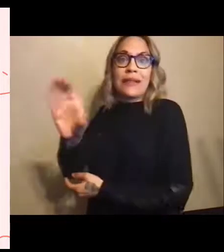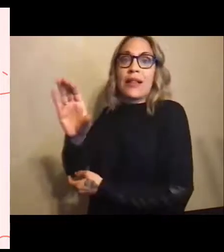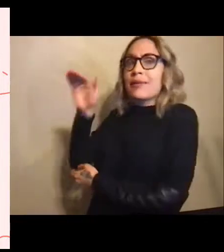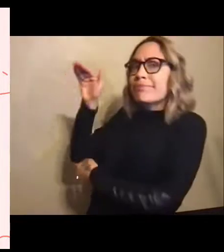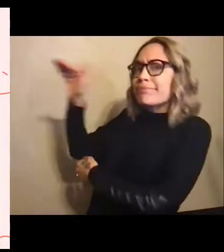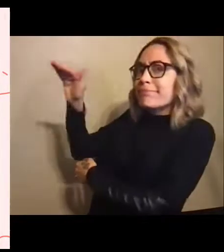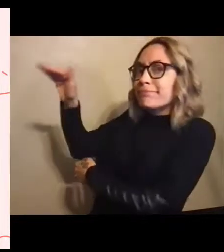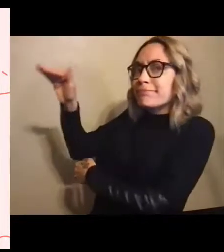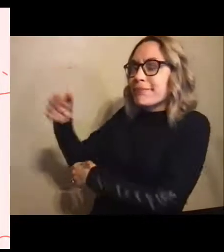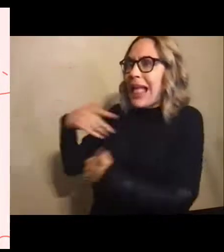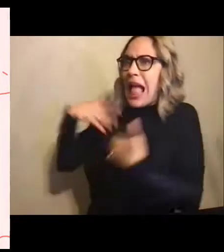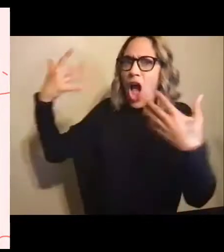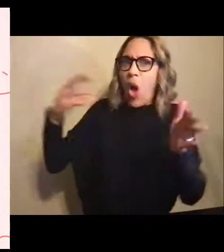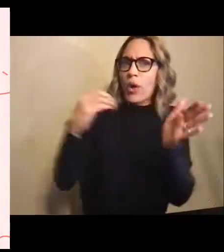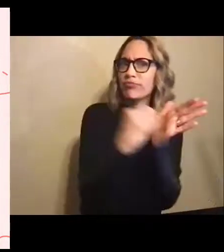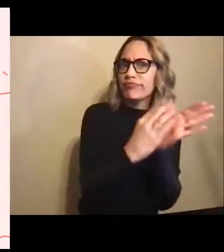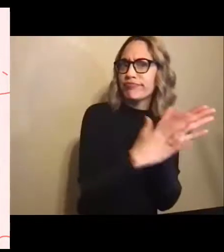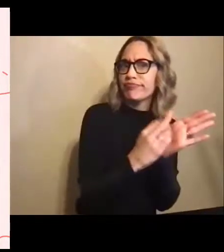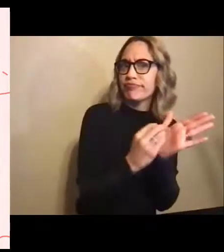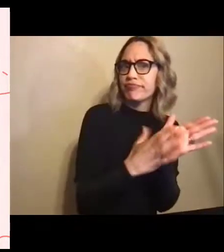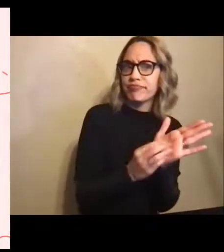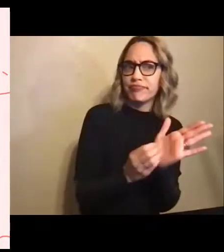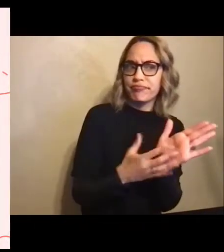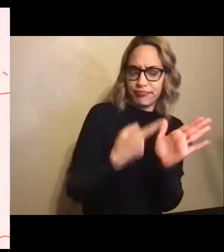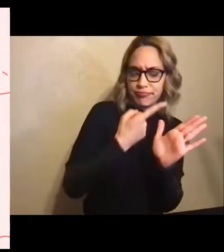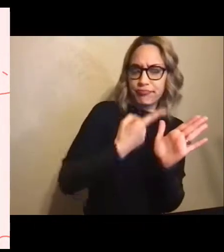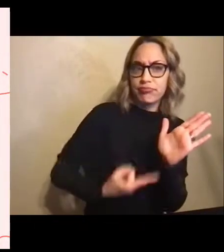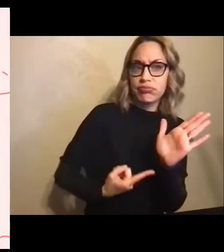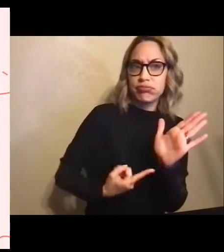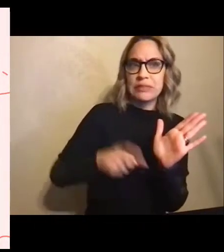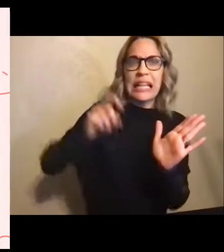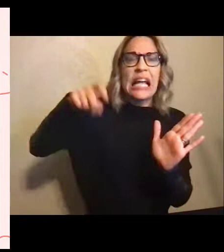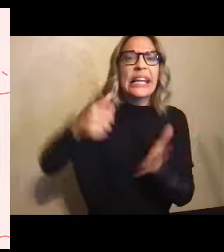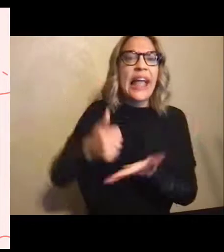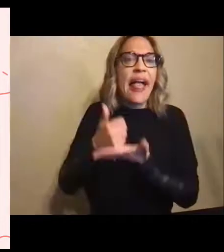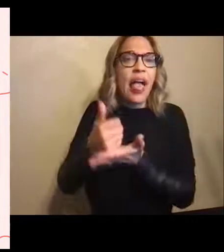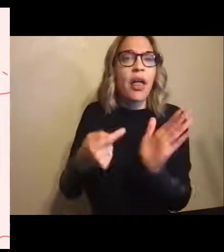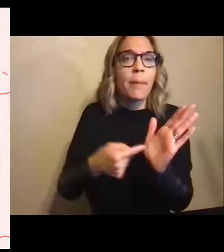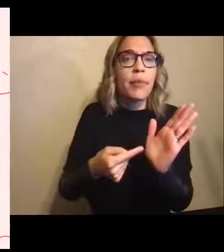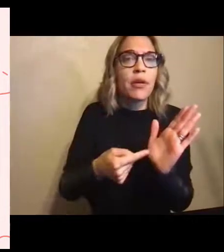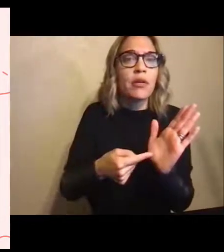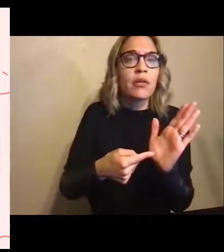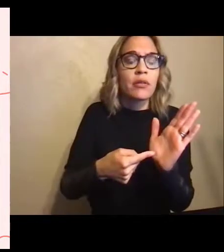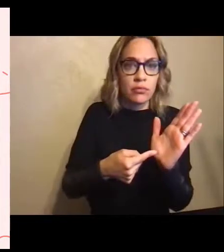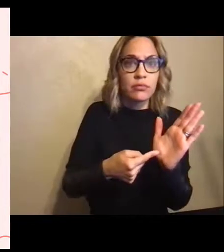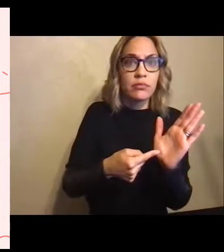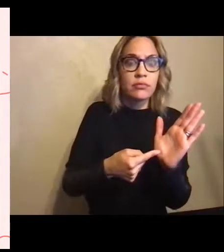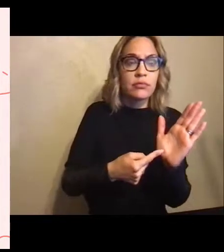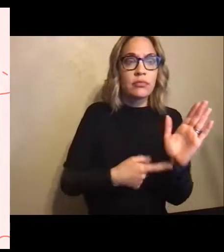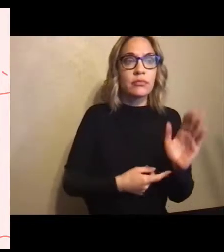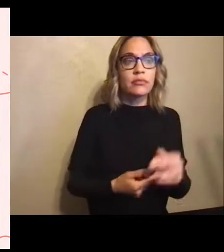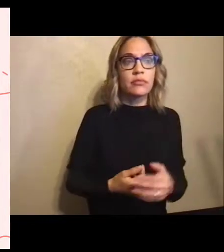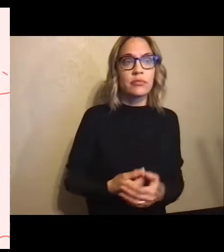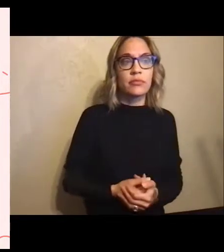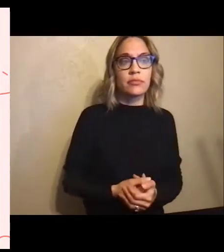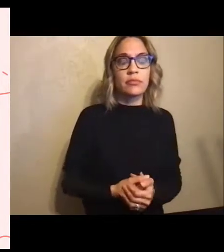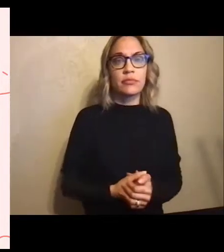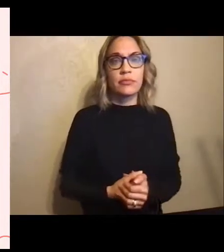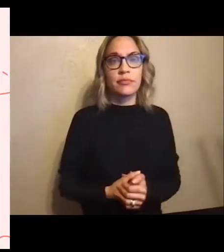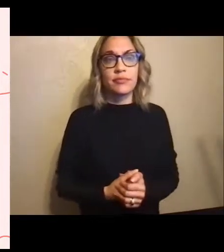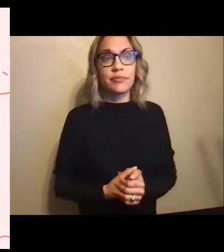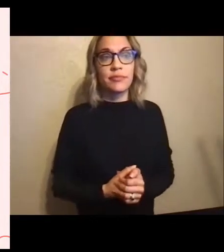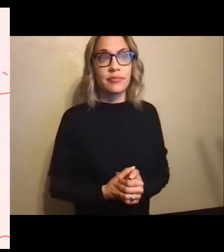That right there can help us delegate. If you are able to say, I have documented these things and I need help